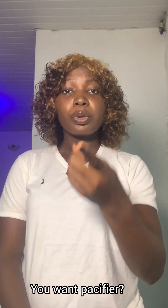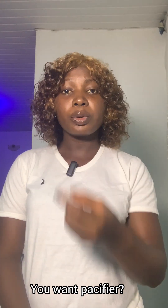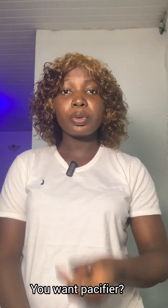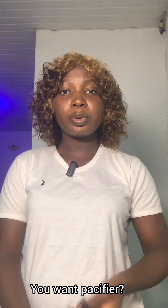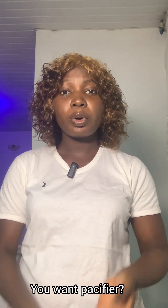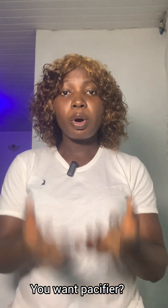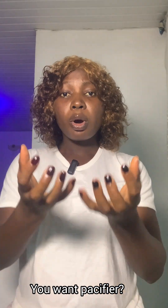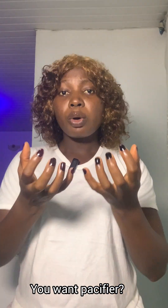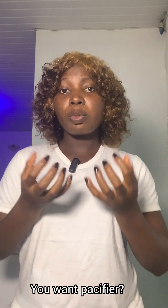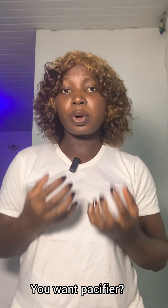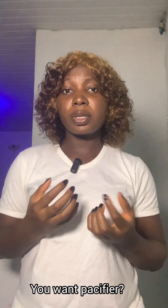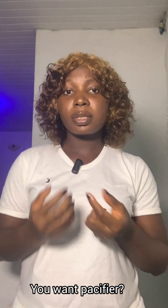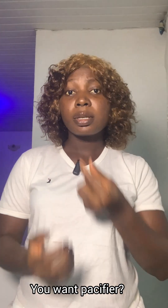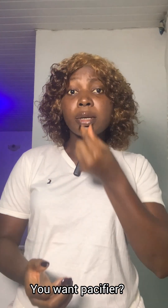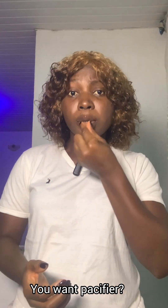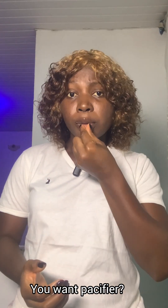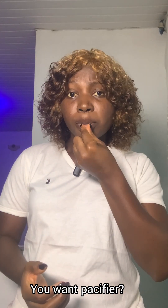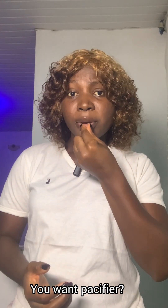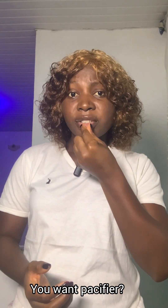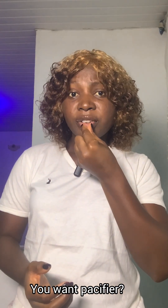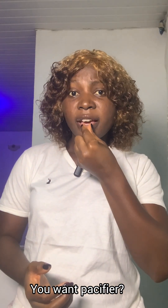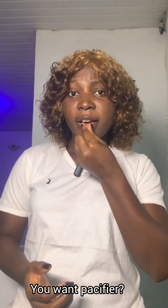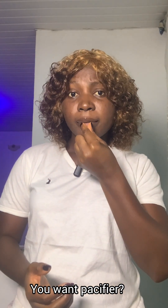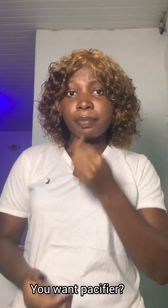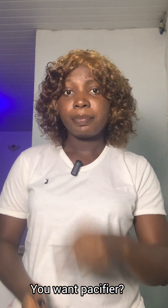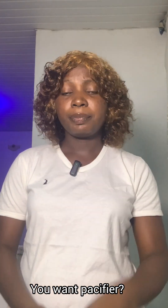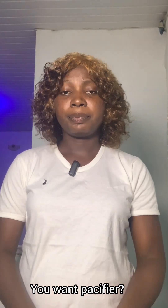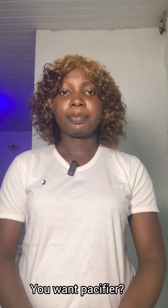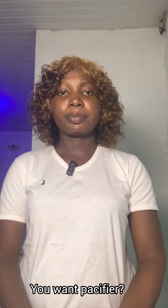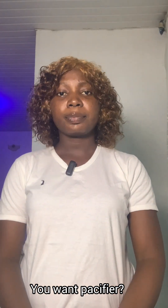You want pacifier?